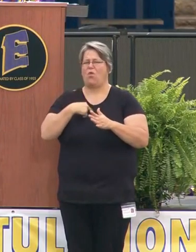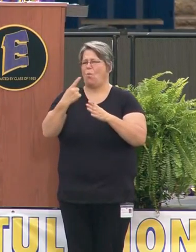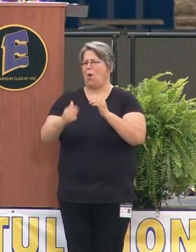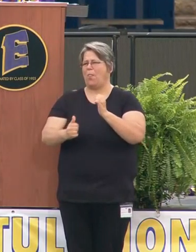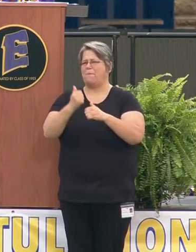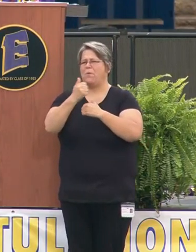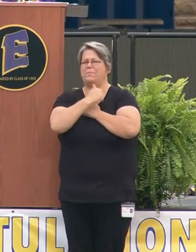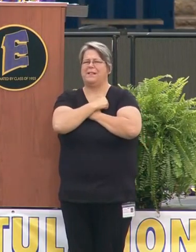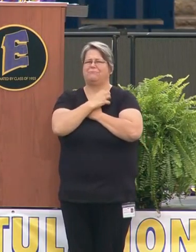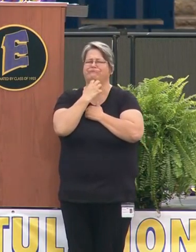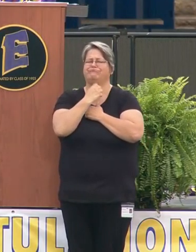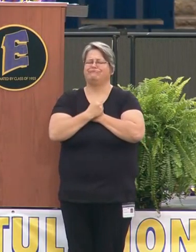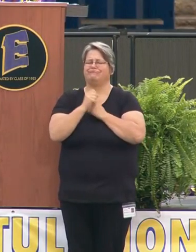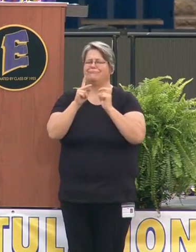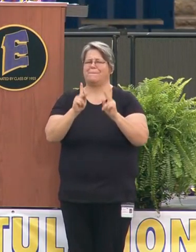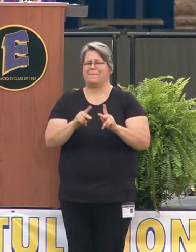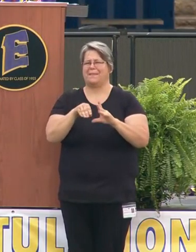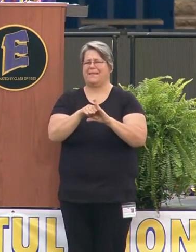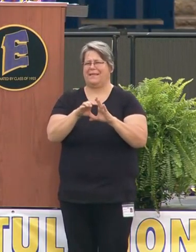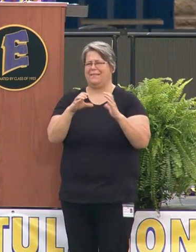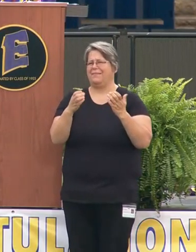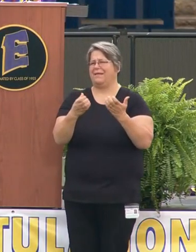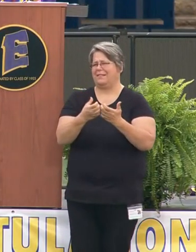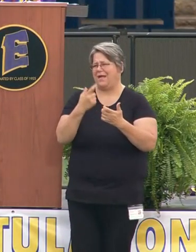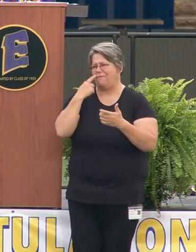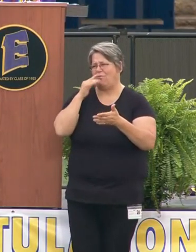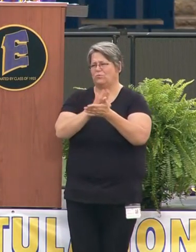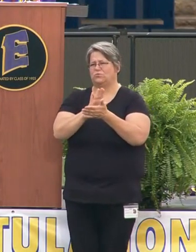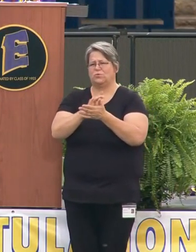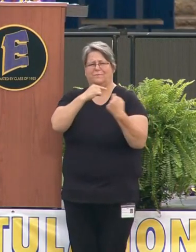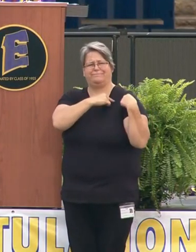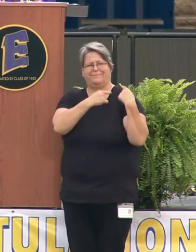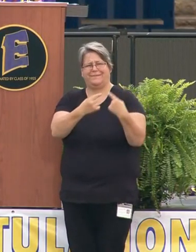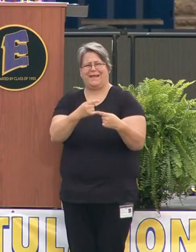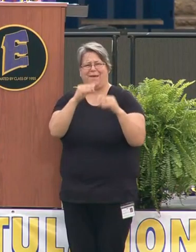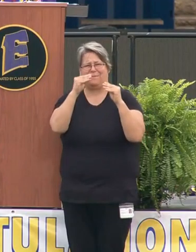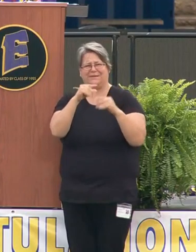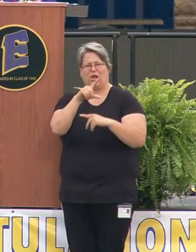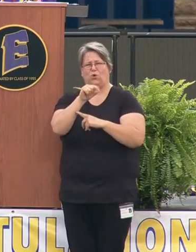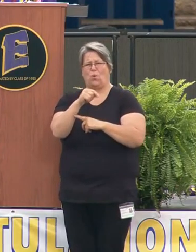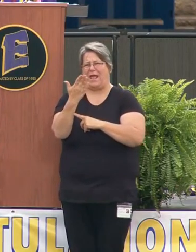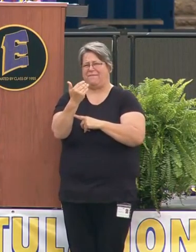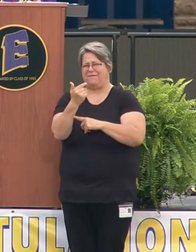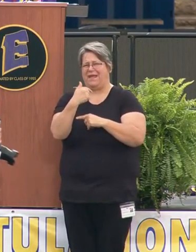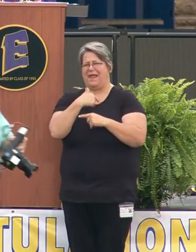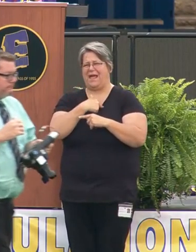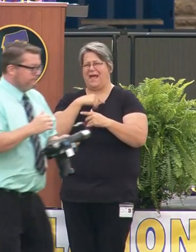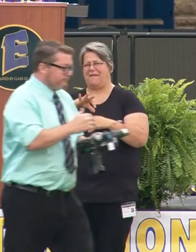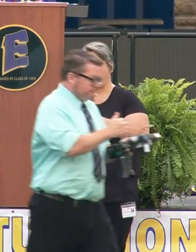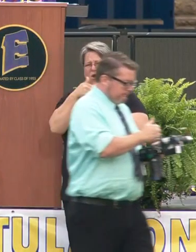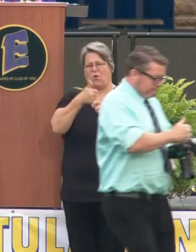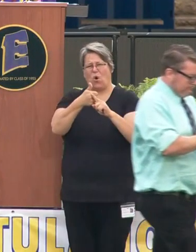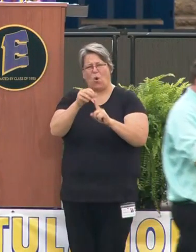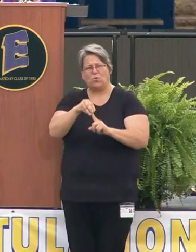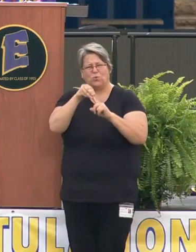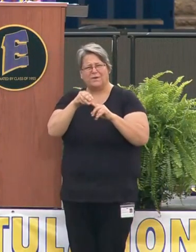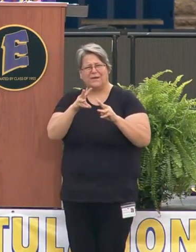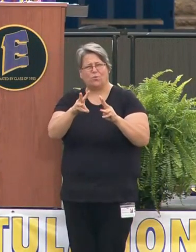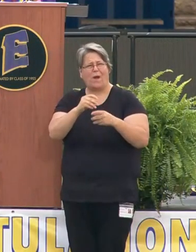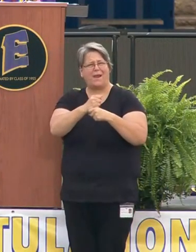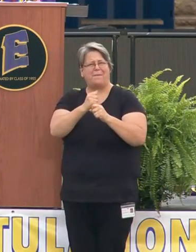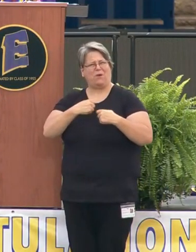most beloved teachers at East. Since she started teaching at East in 2015, Mrs. Pelochi has found her own unique way of